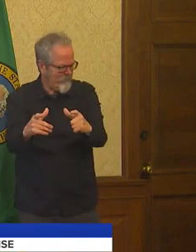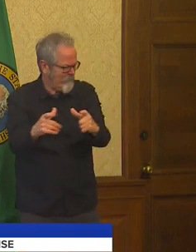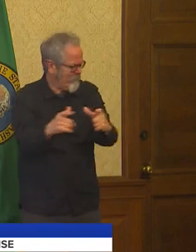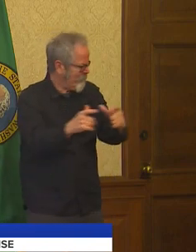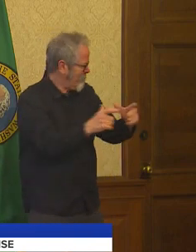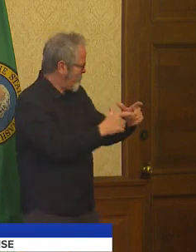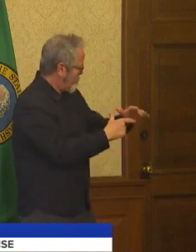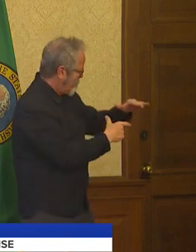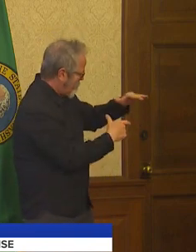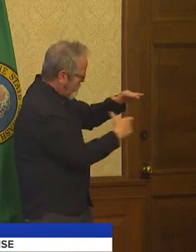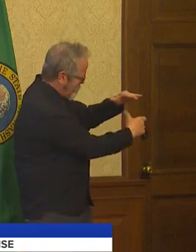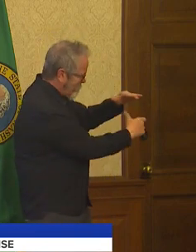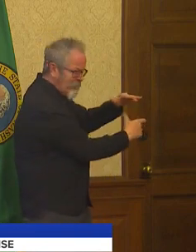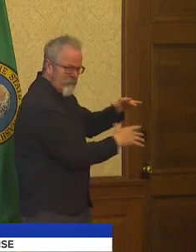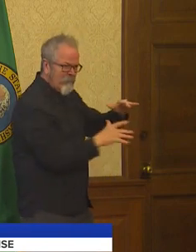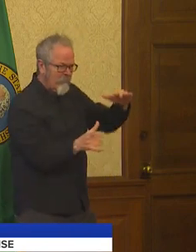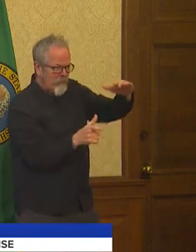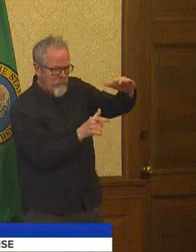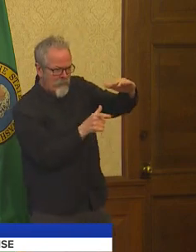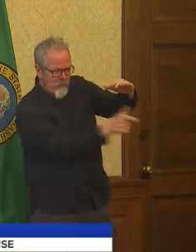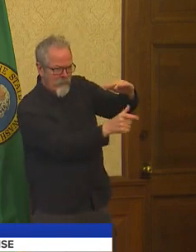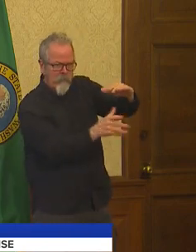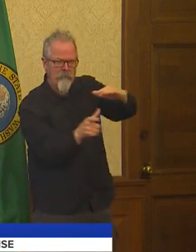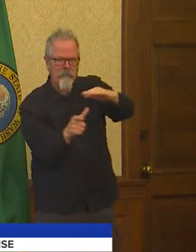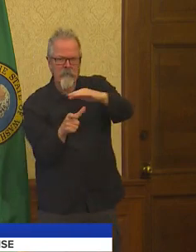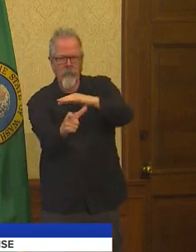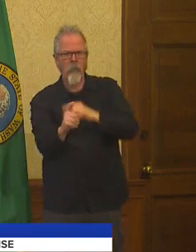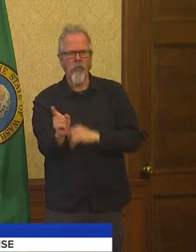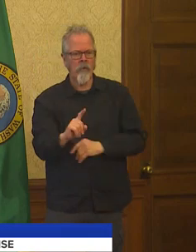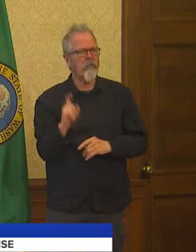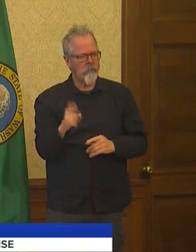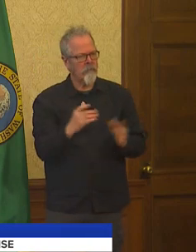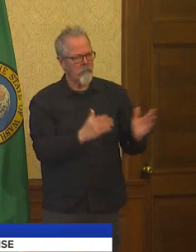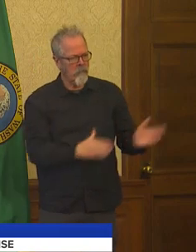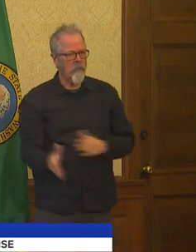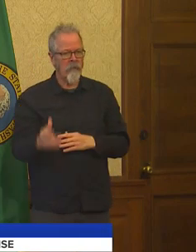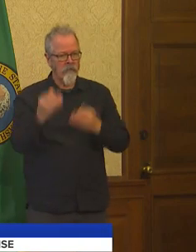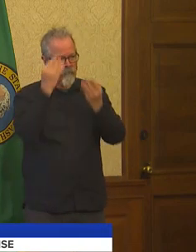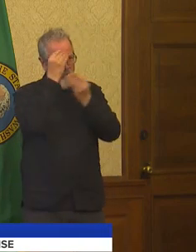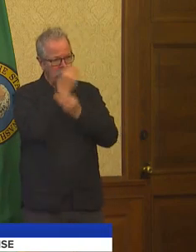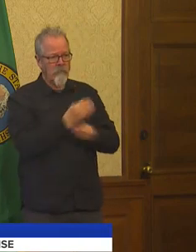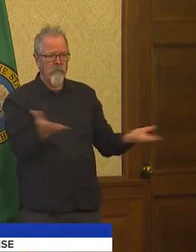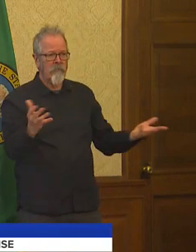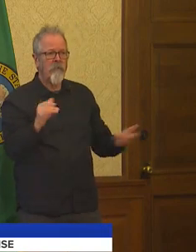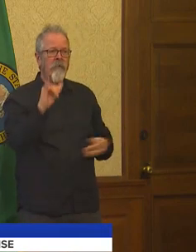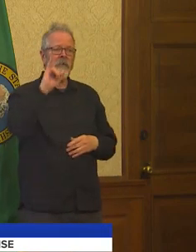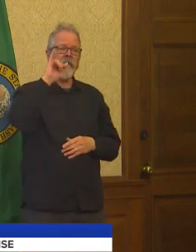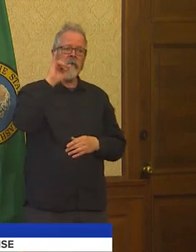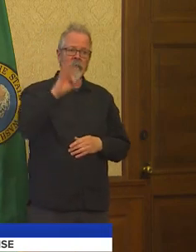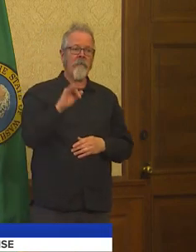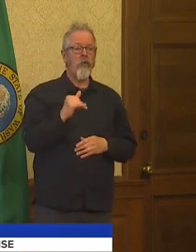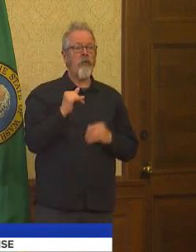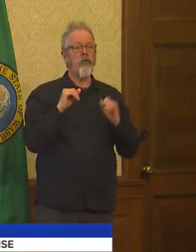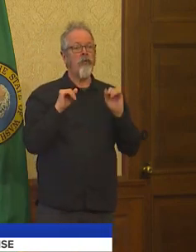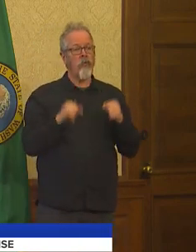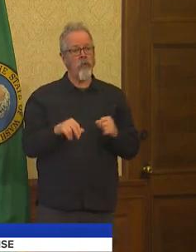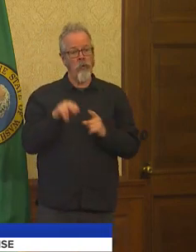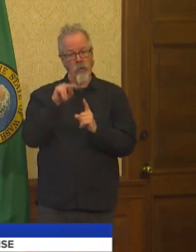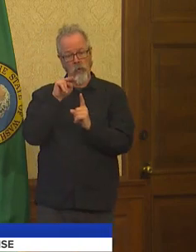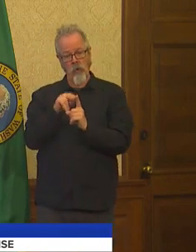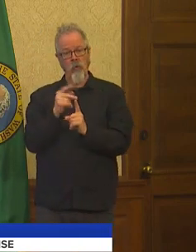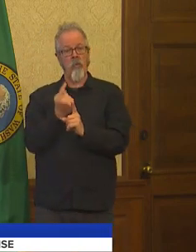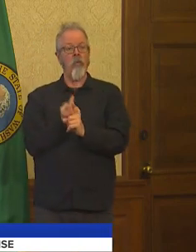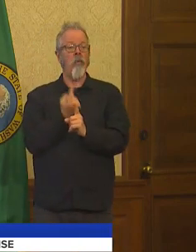easy. This job would be so easy if there was one metric that I could give you that would be the only one we look at. But it is